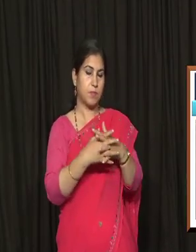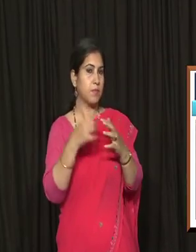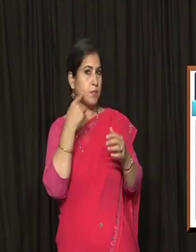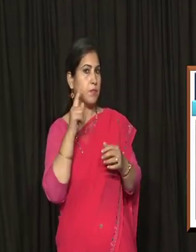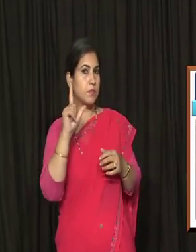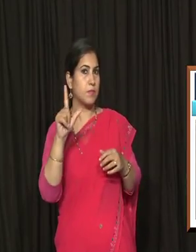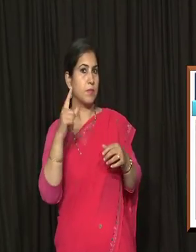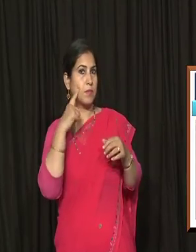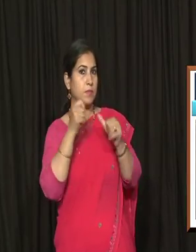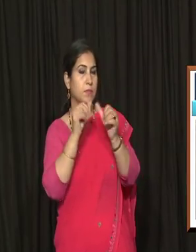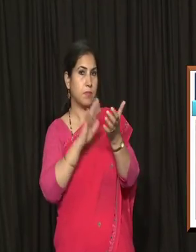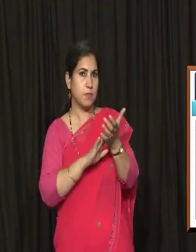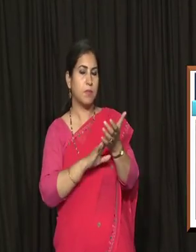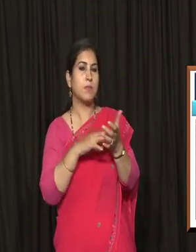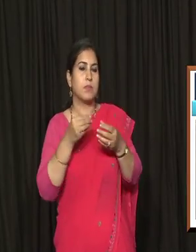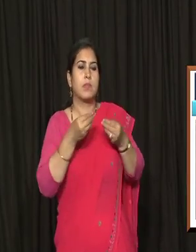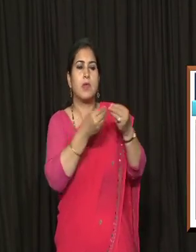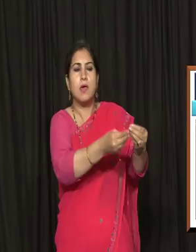gave Bismarck